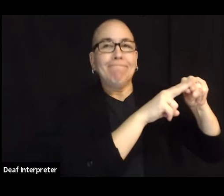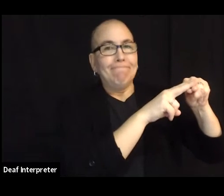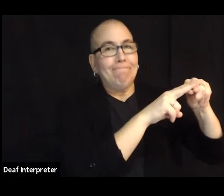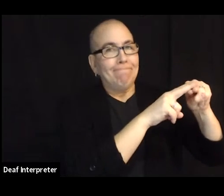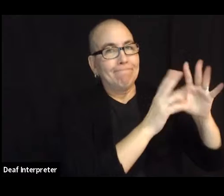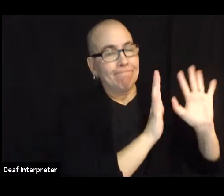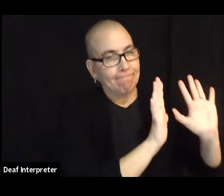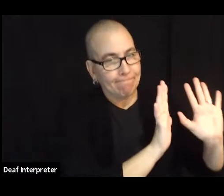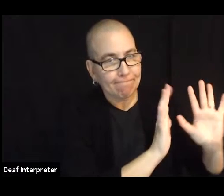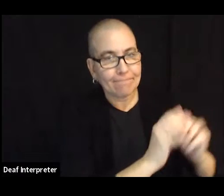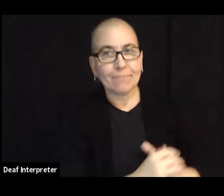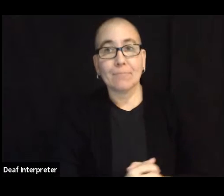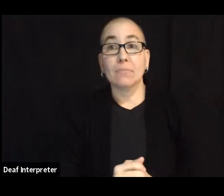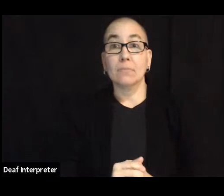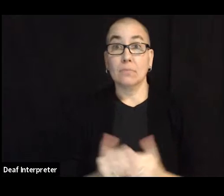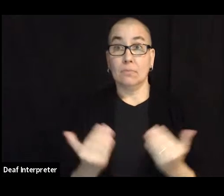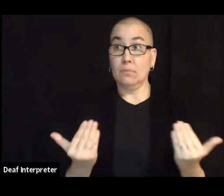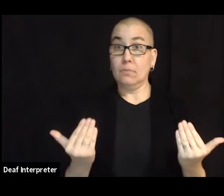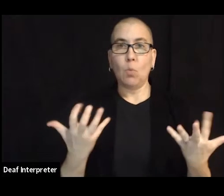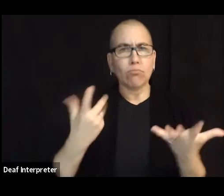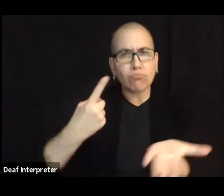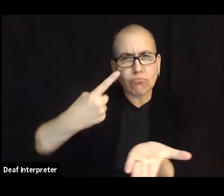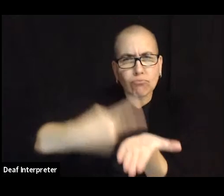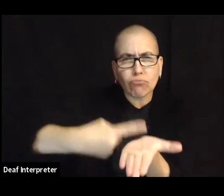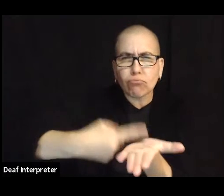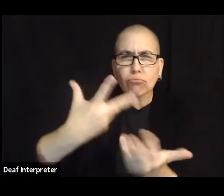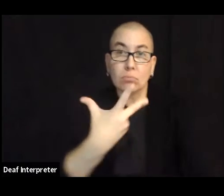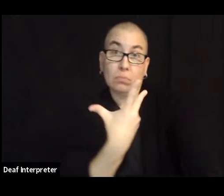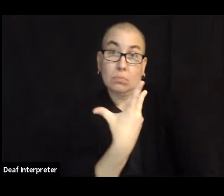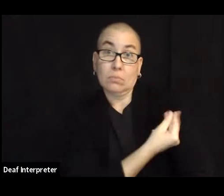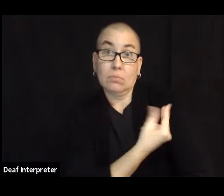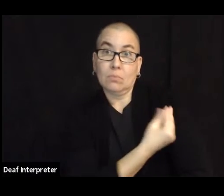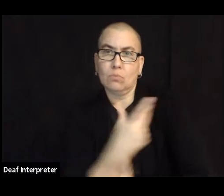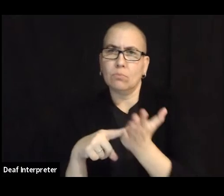out a new dashboard for keeping track of our state's progress.